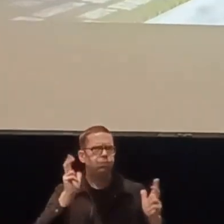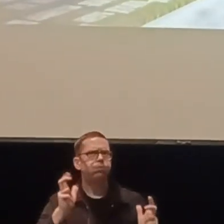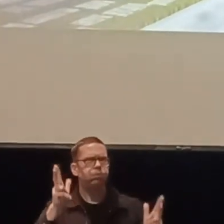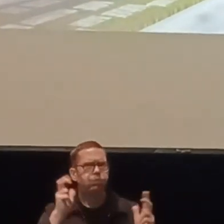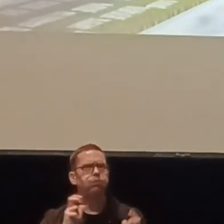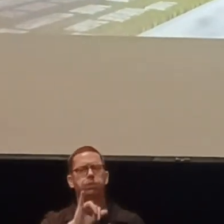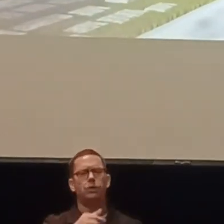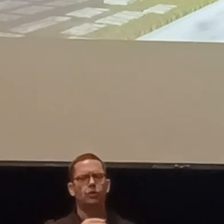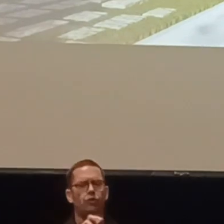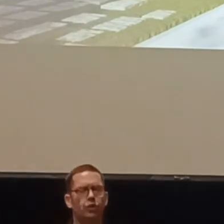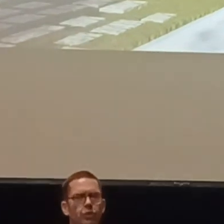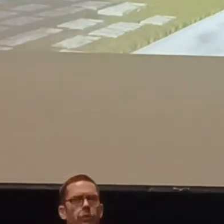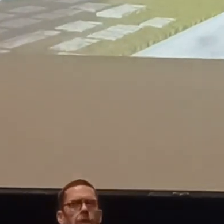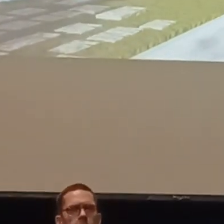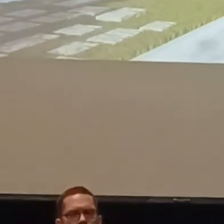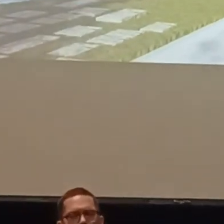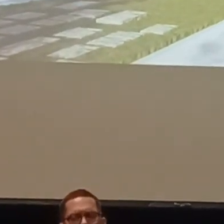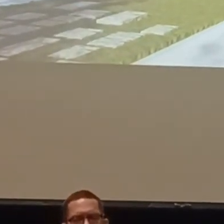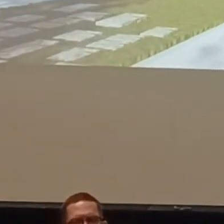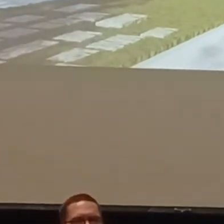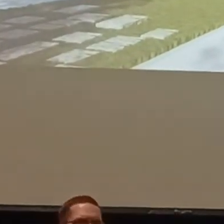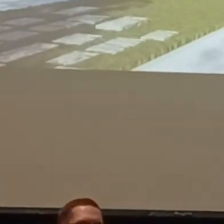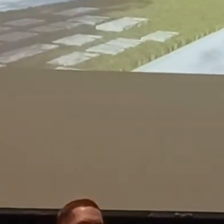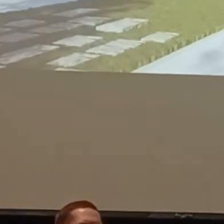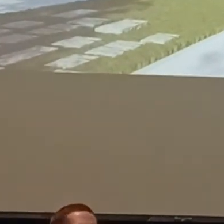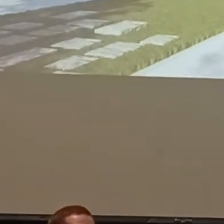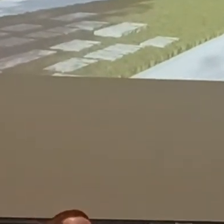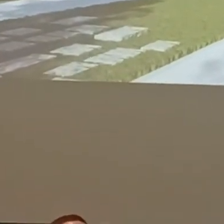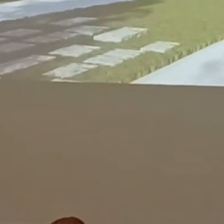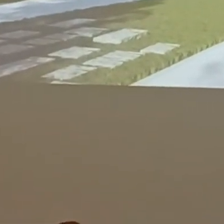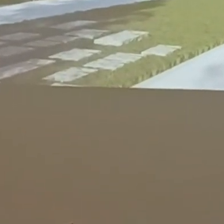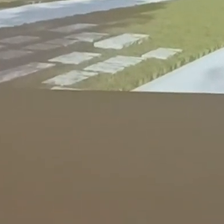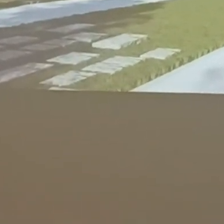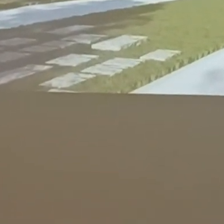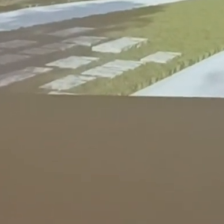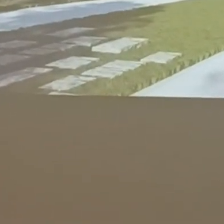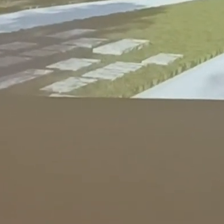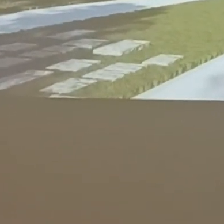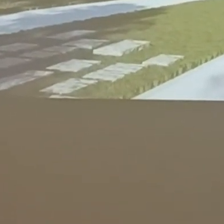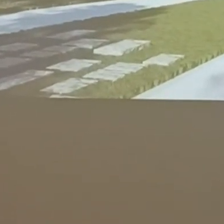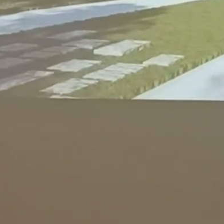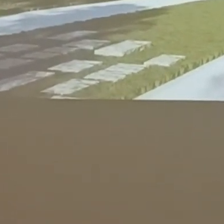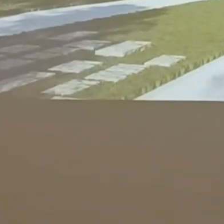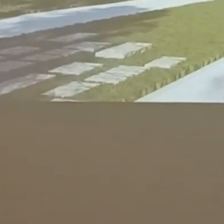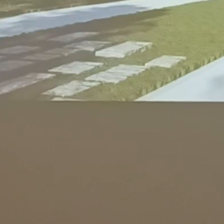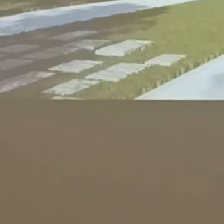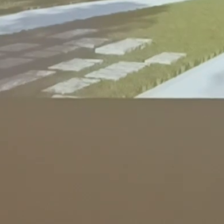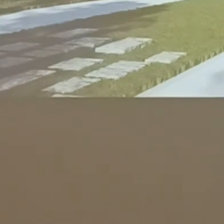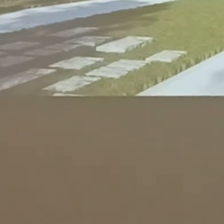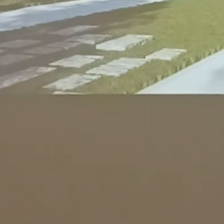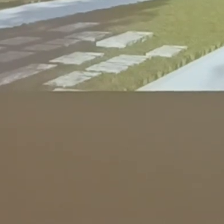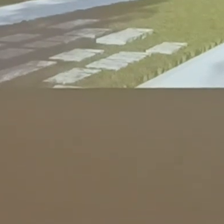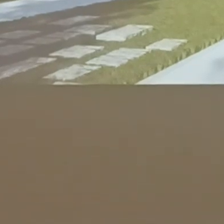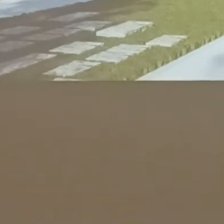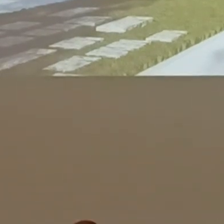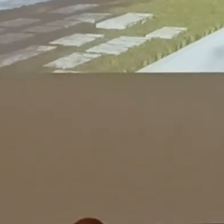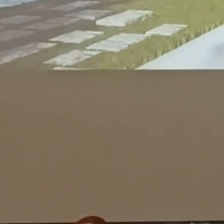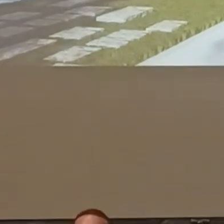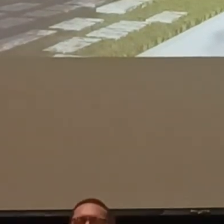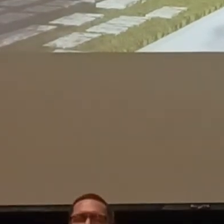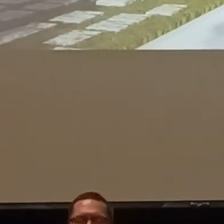them through subsequent opportunities throughout the summer. And we heard a lot of different things, but 3 things really rose to the top that we heard